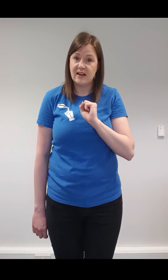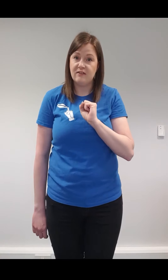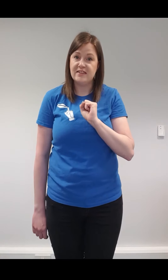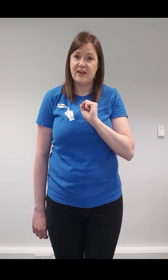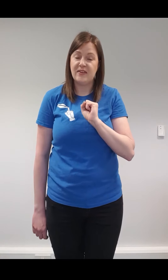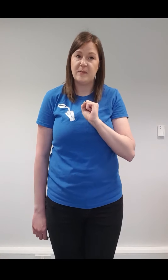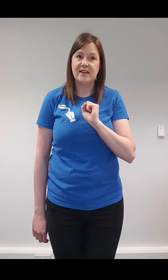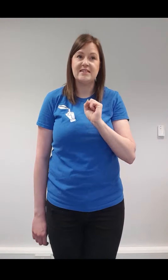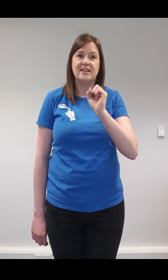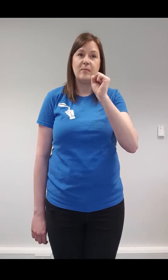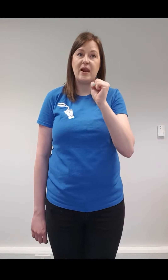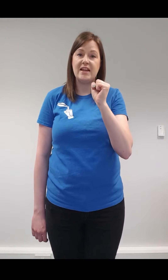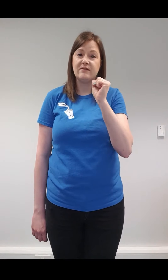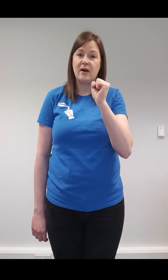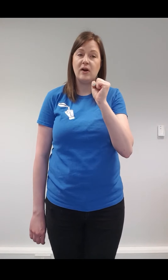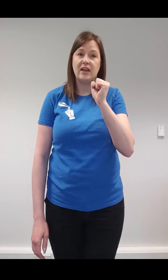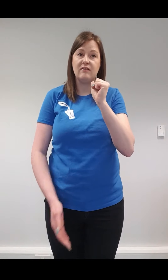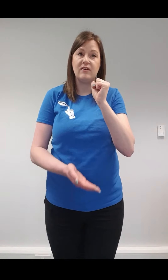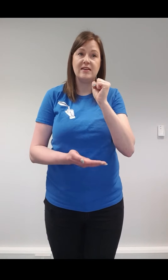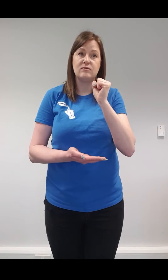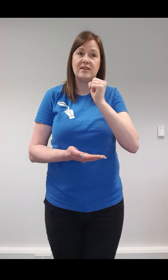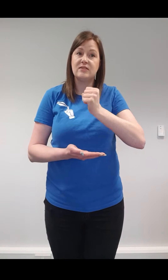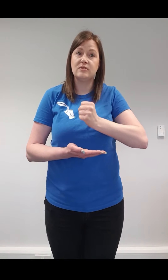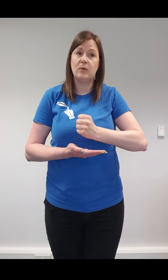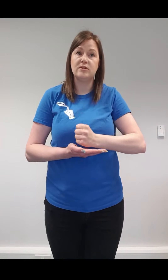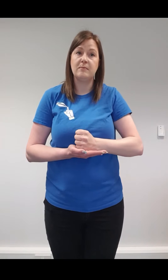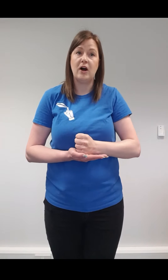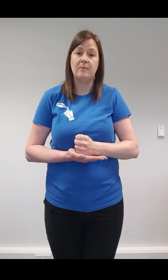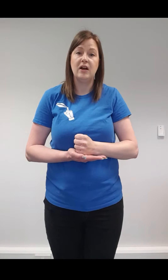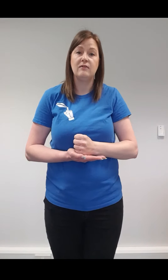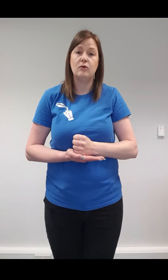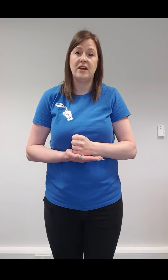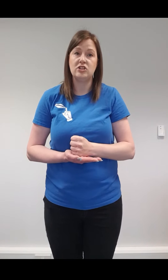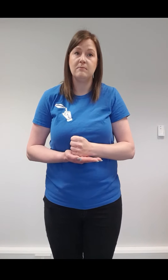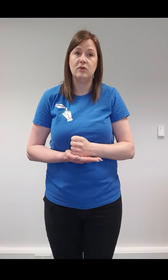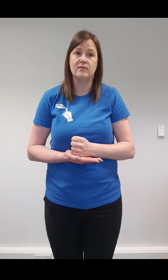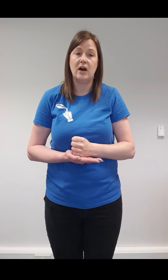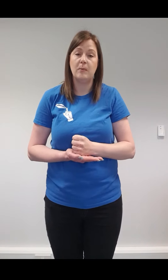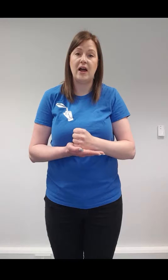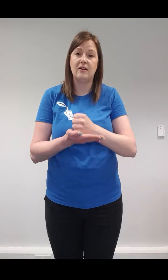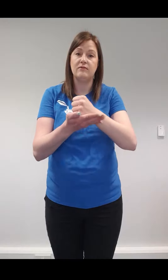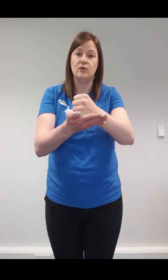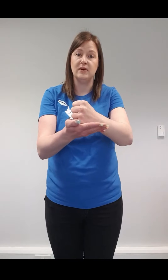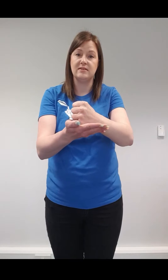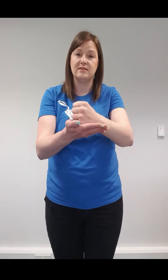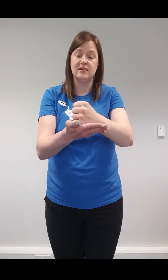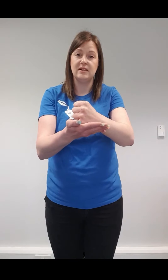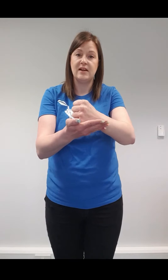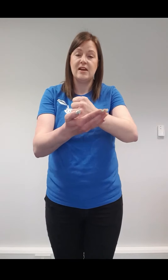in physiotherapist, the blade of our working fist rests on supporting palm and formation moves up and forwards.